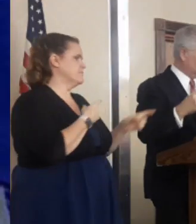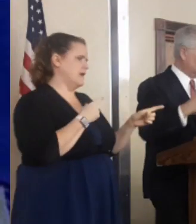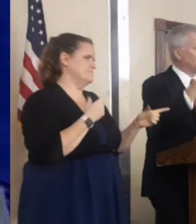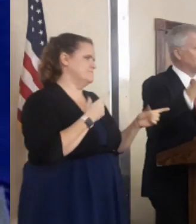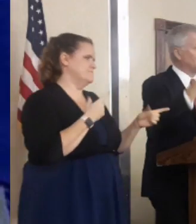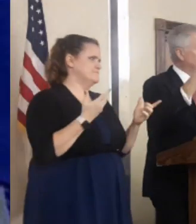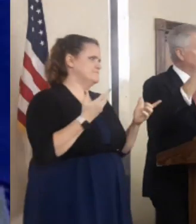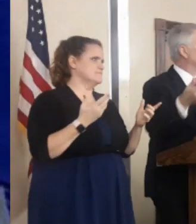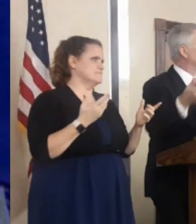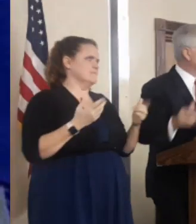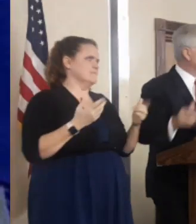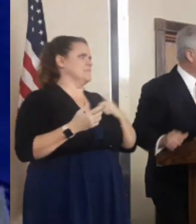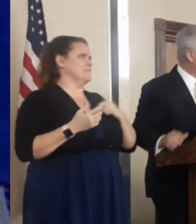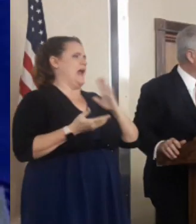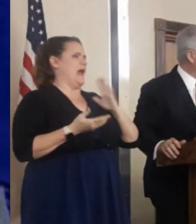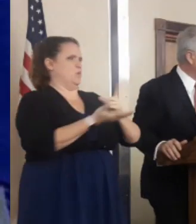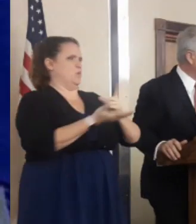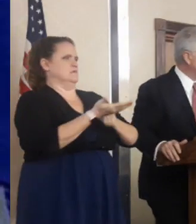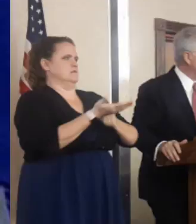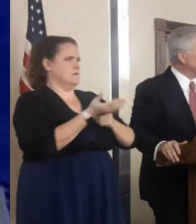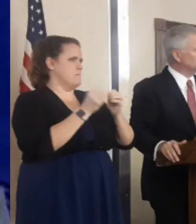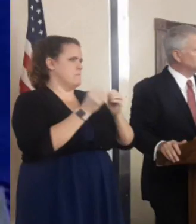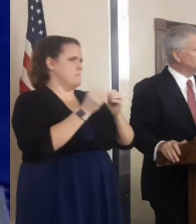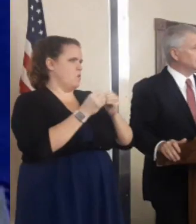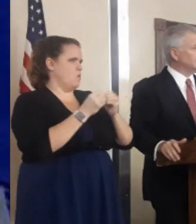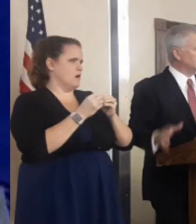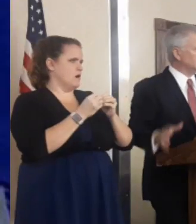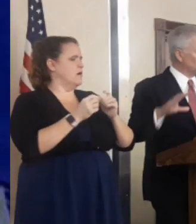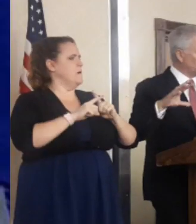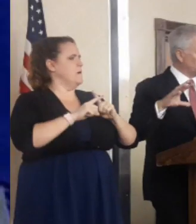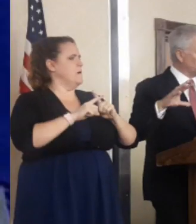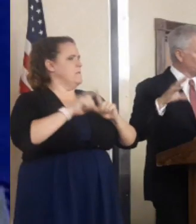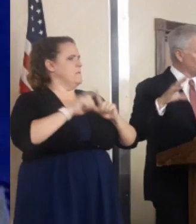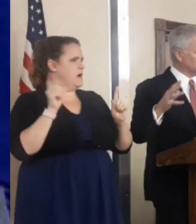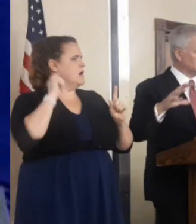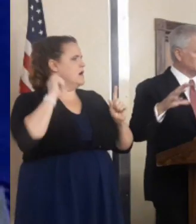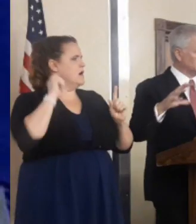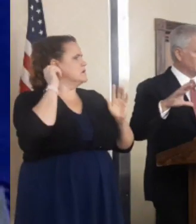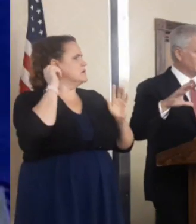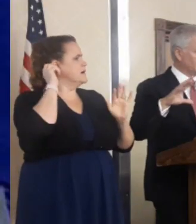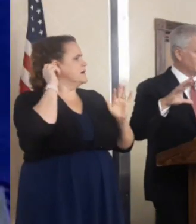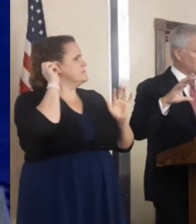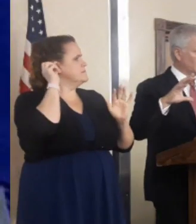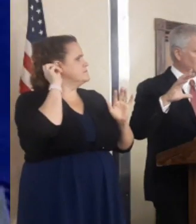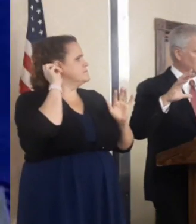going to be talking about this more in a moment, but an important